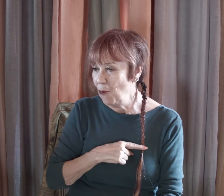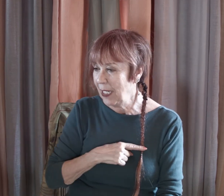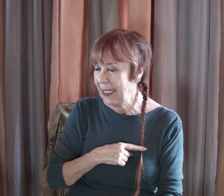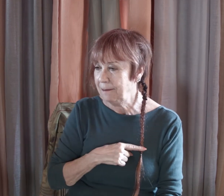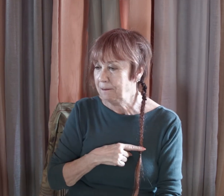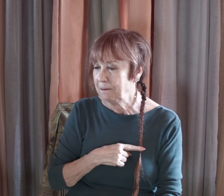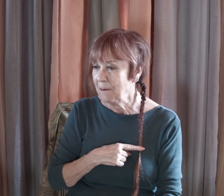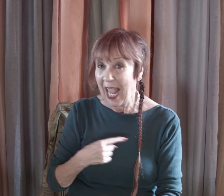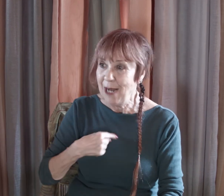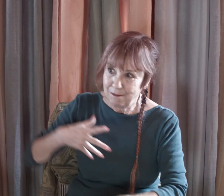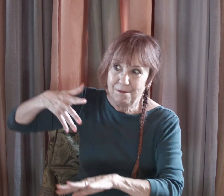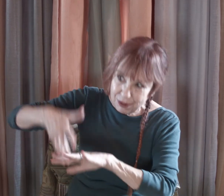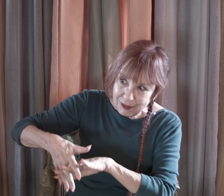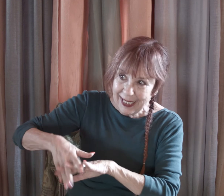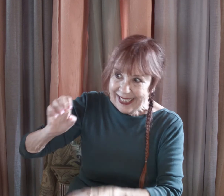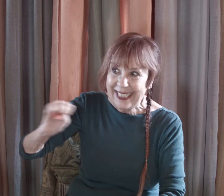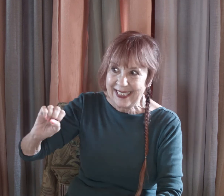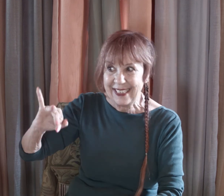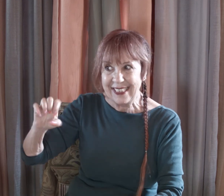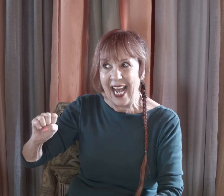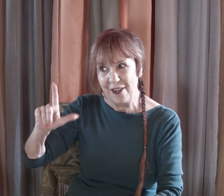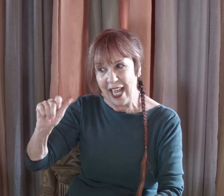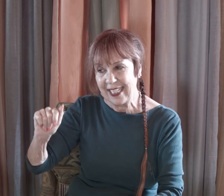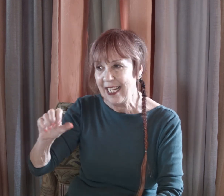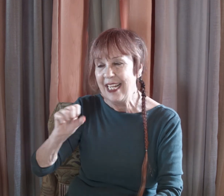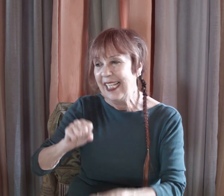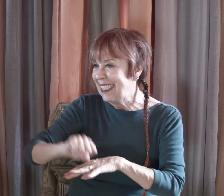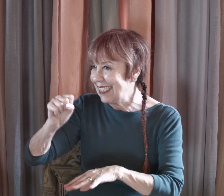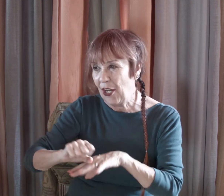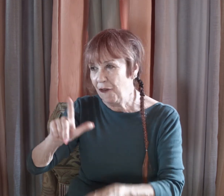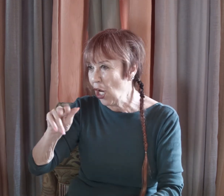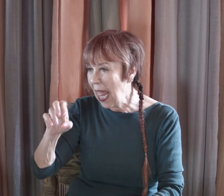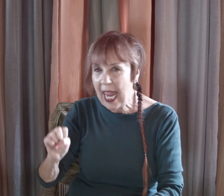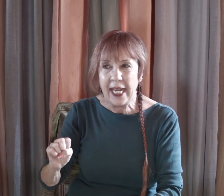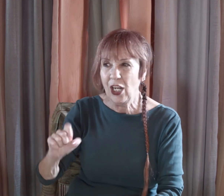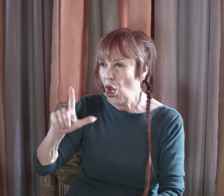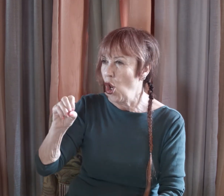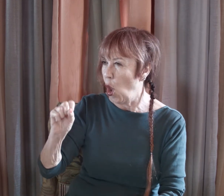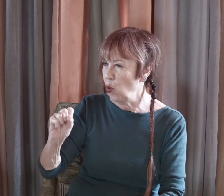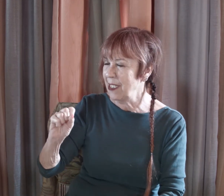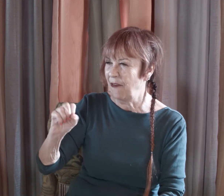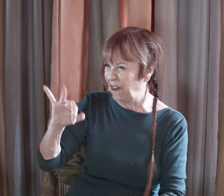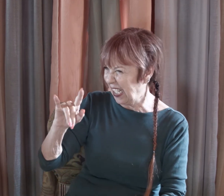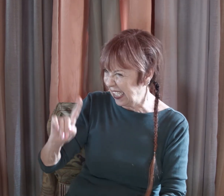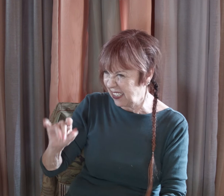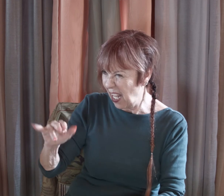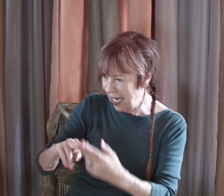in the east side of Los Angeles, in Silver Lake, Los Feliz, and that neighborhood. I can't